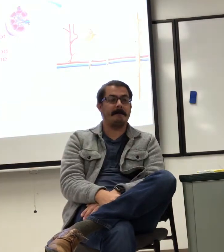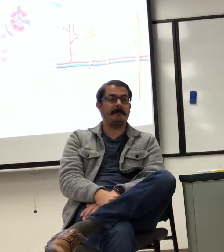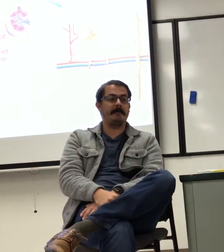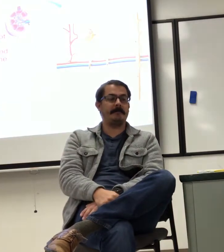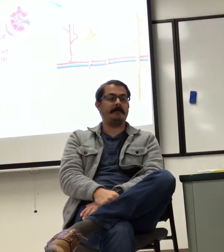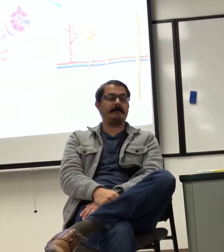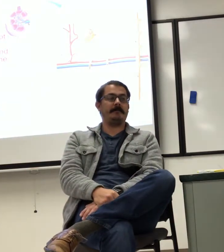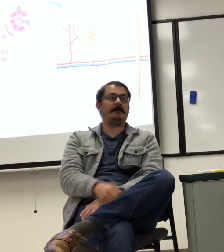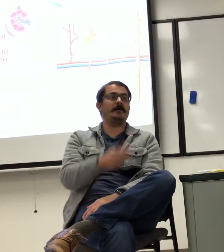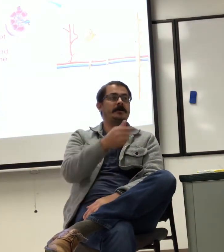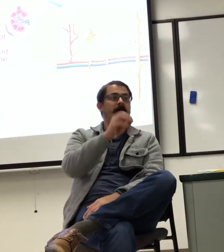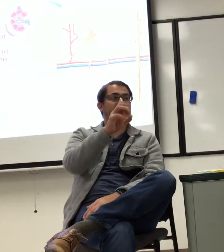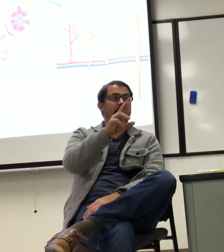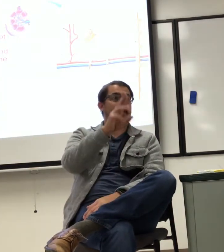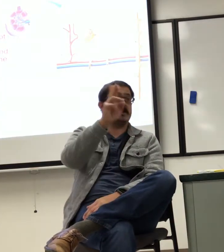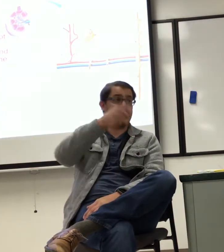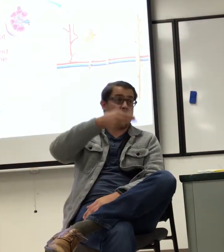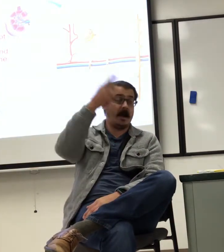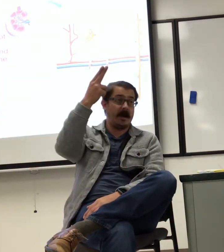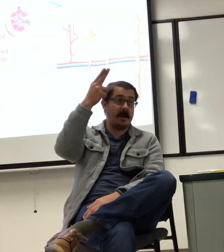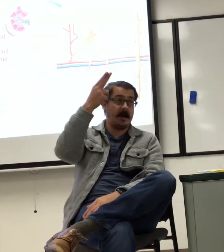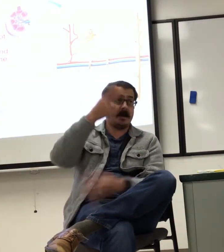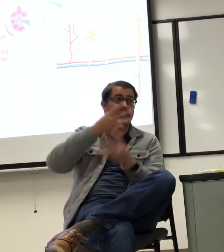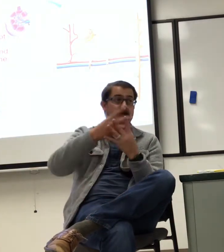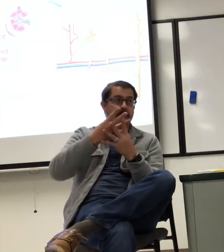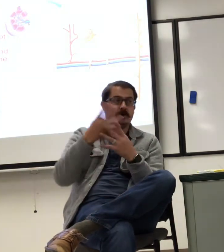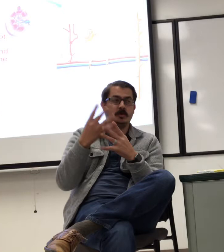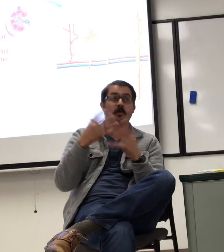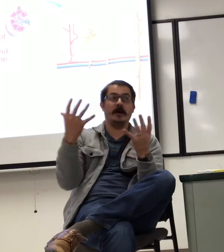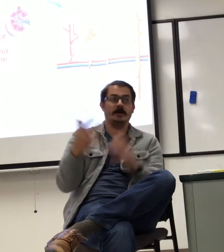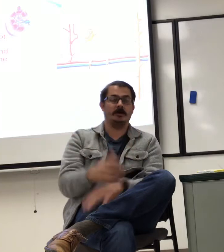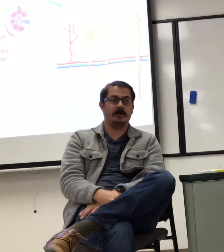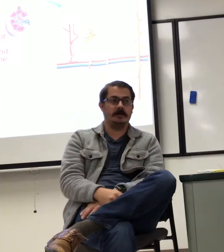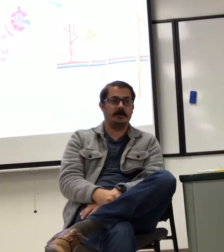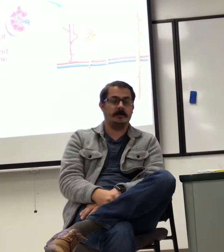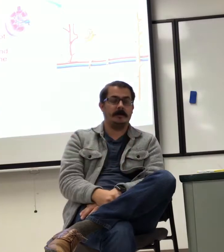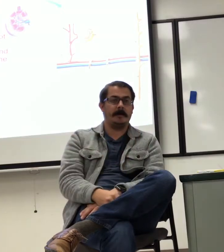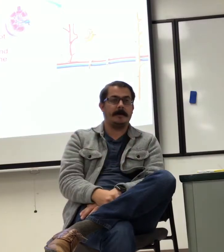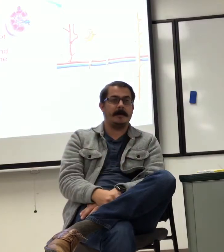if GFR is too high, you're filtering too much.